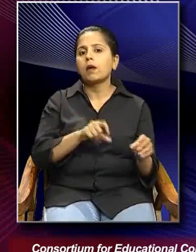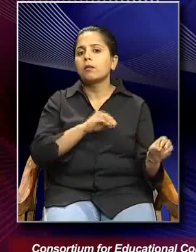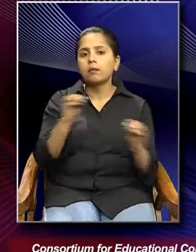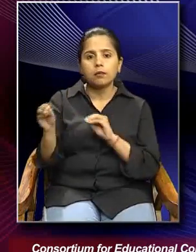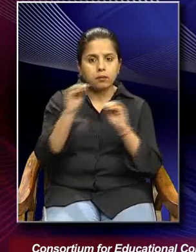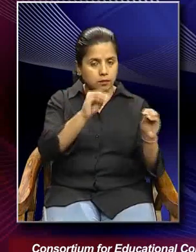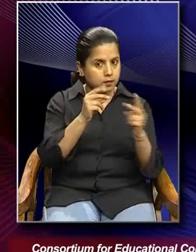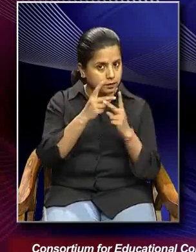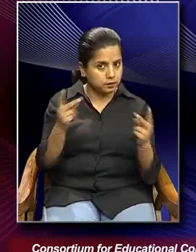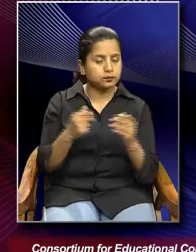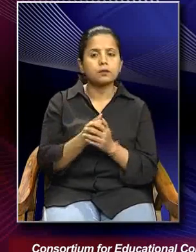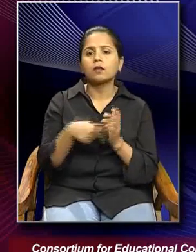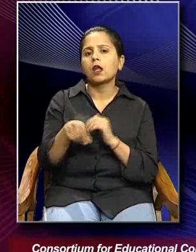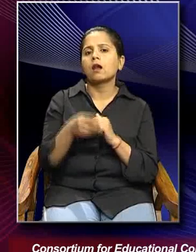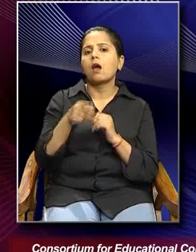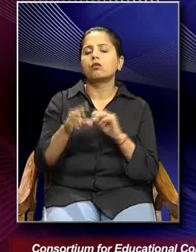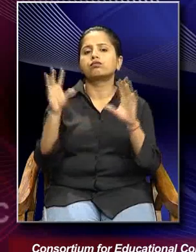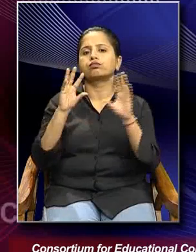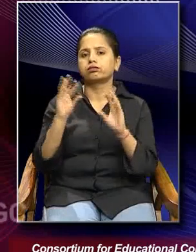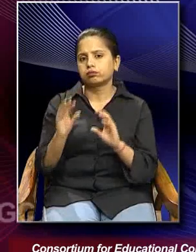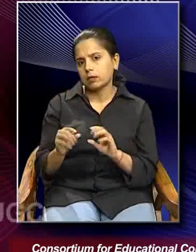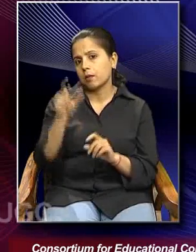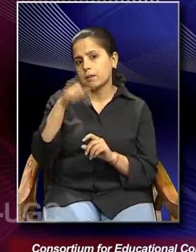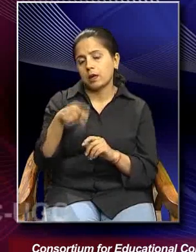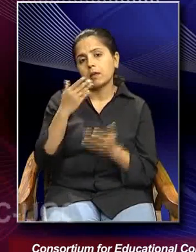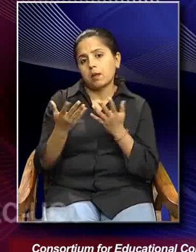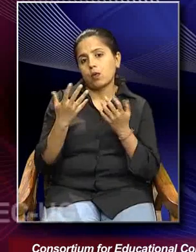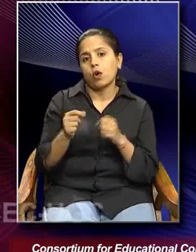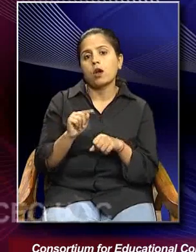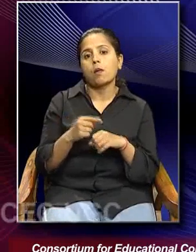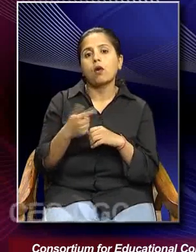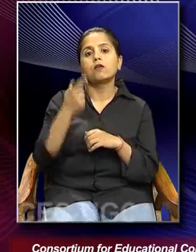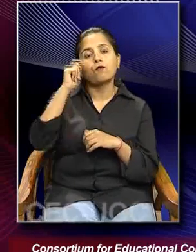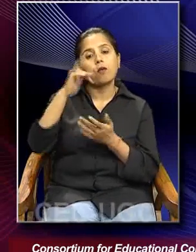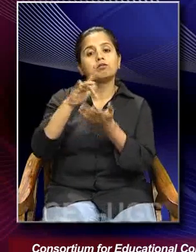gradually subside, and people might look for opportunity abroad.